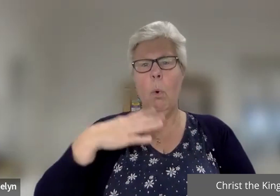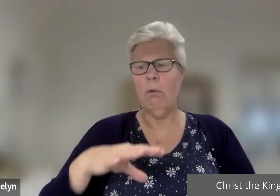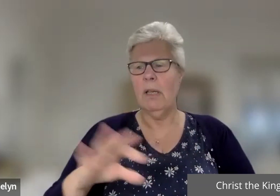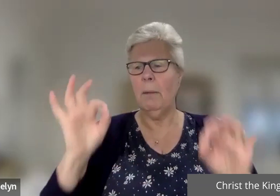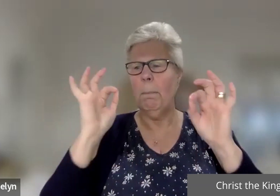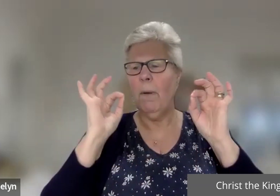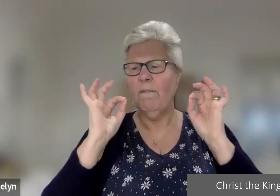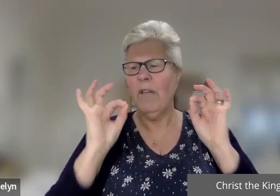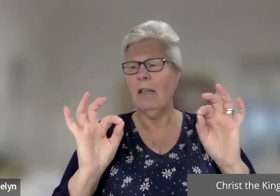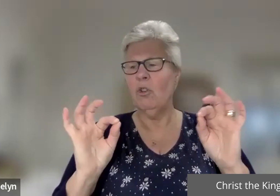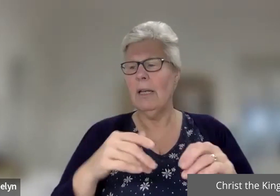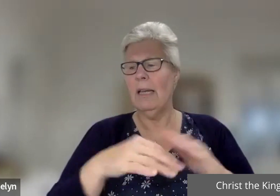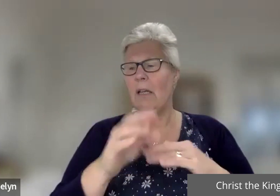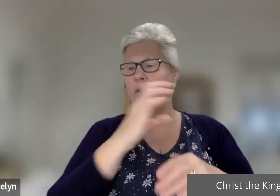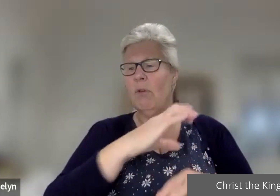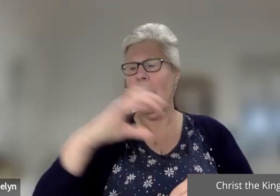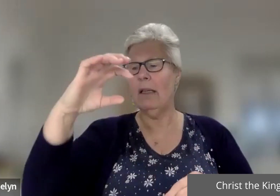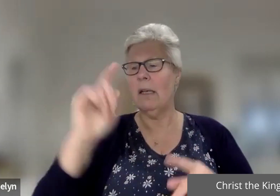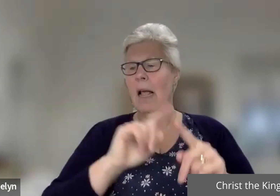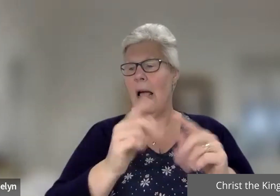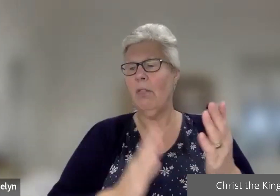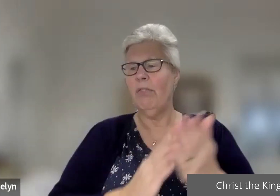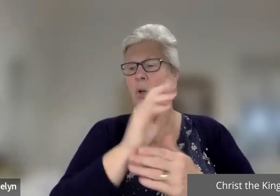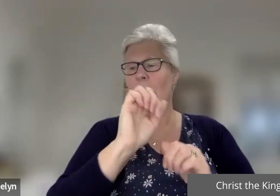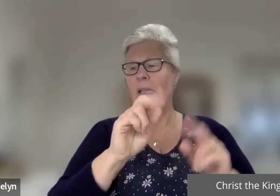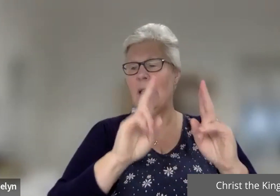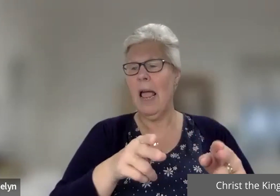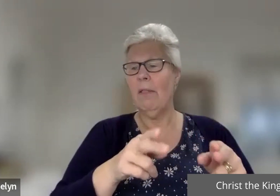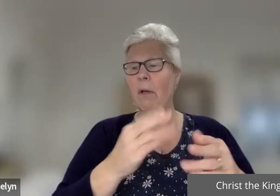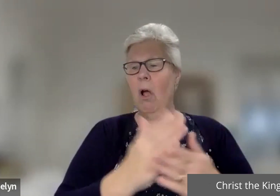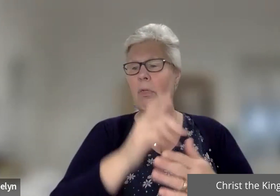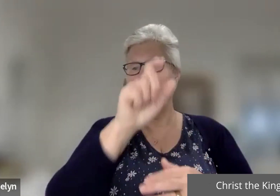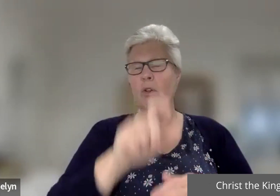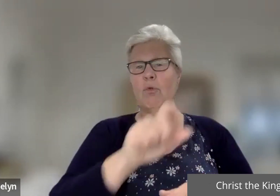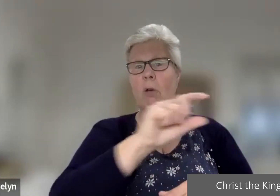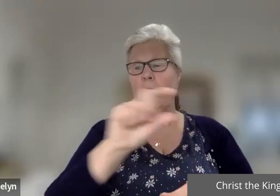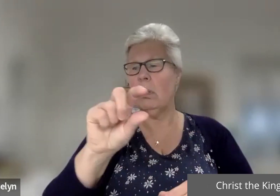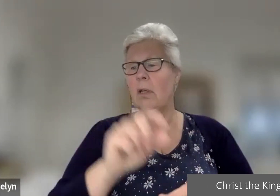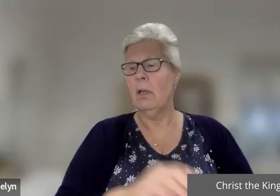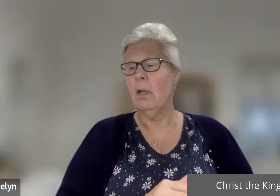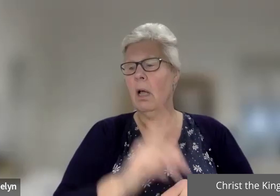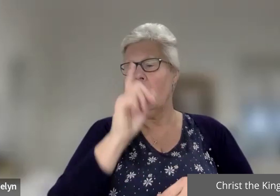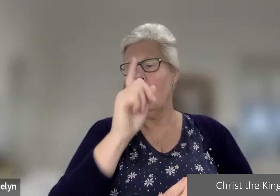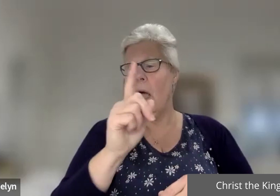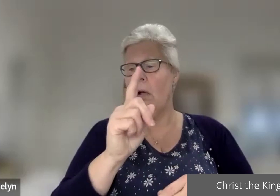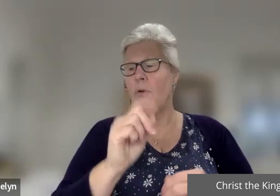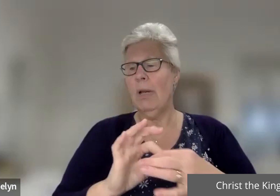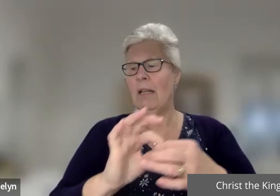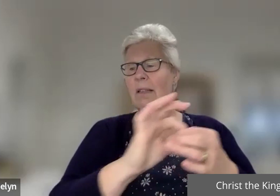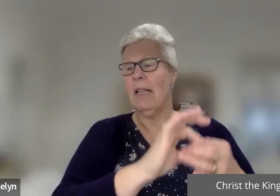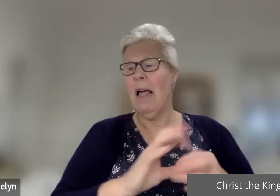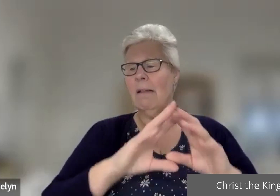God wanted perfection in Christ and through his death on the cross.